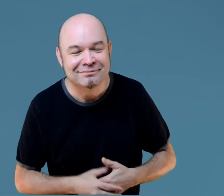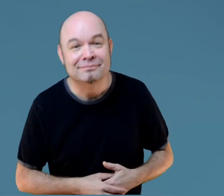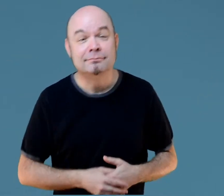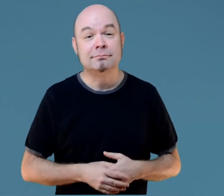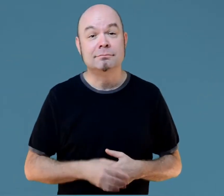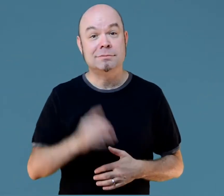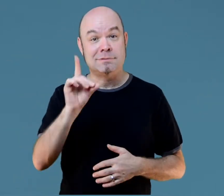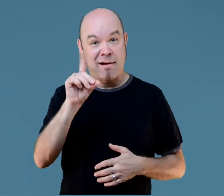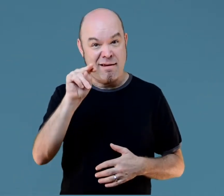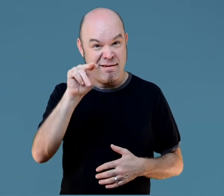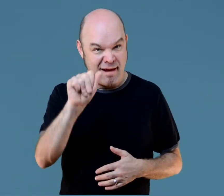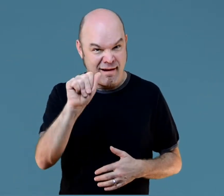parent.